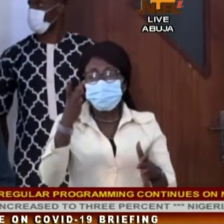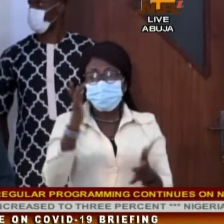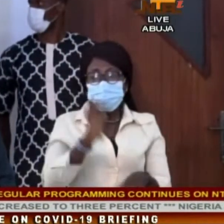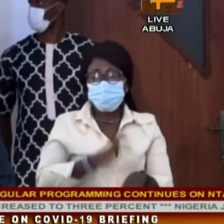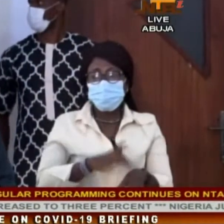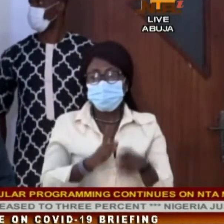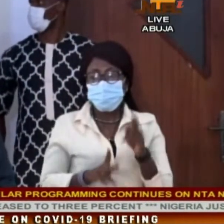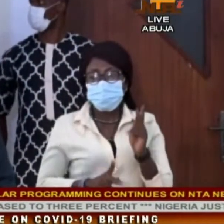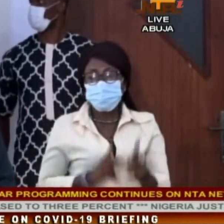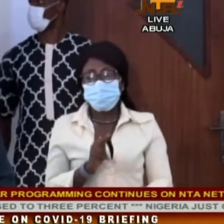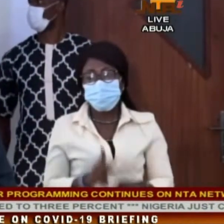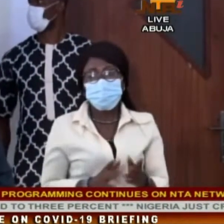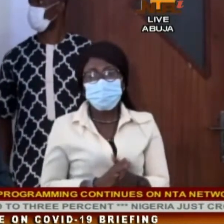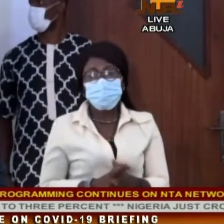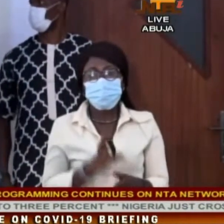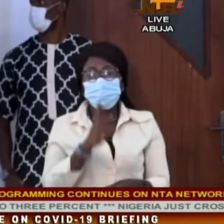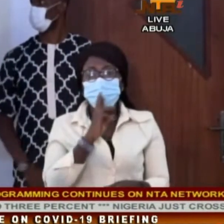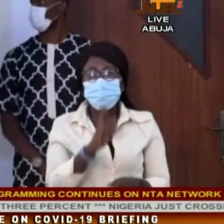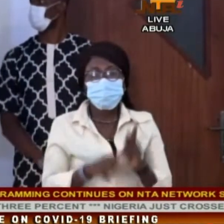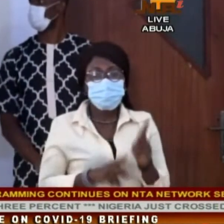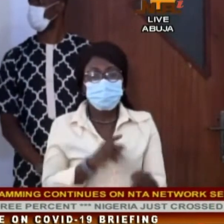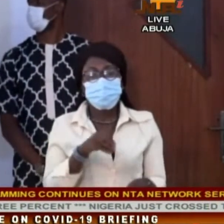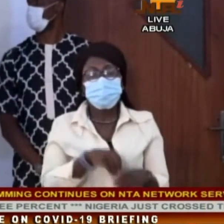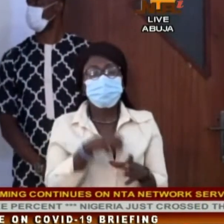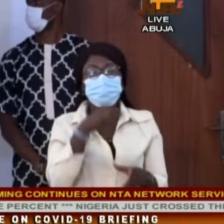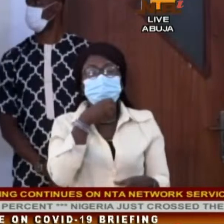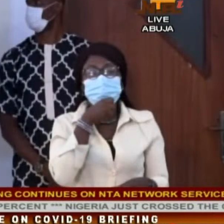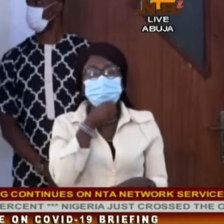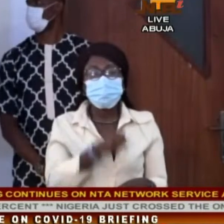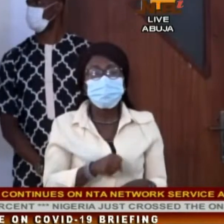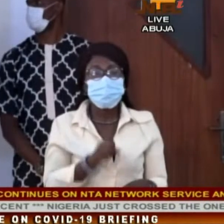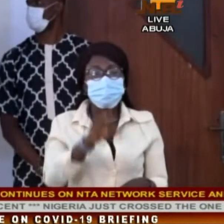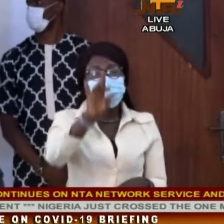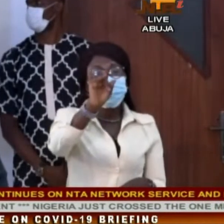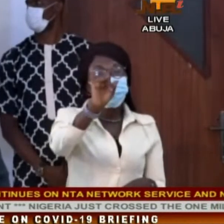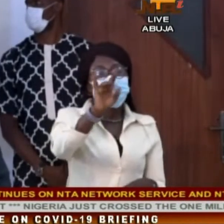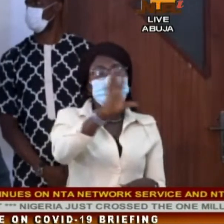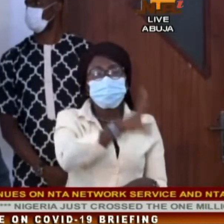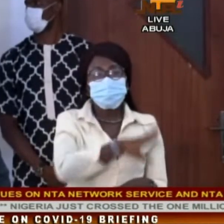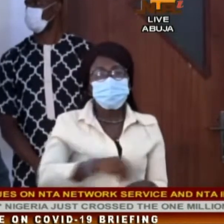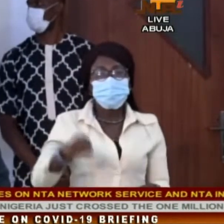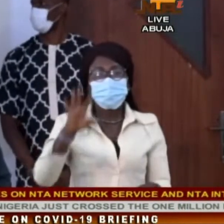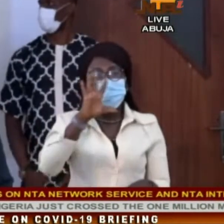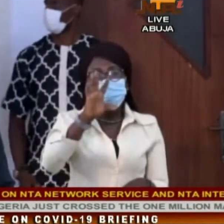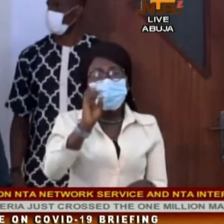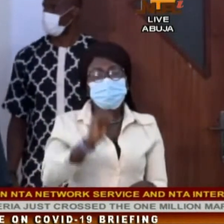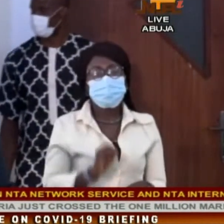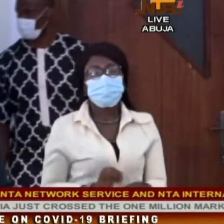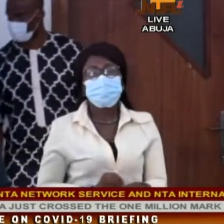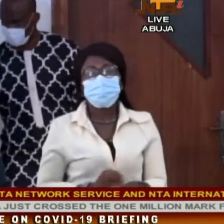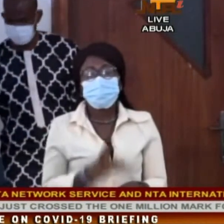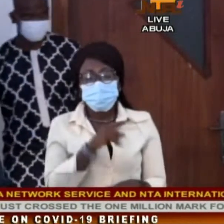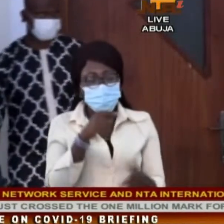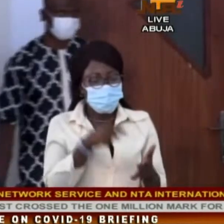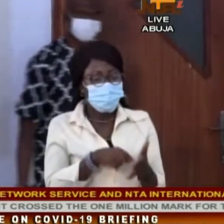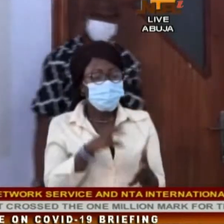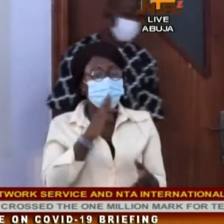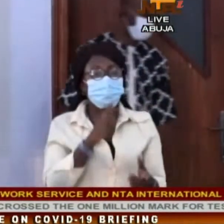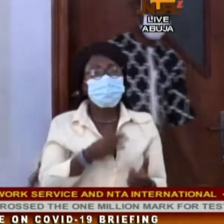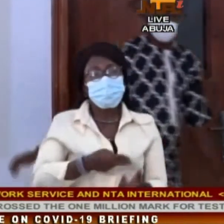ensuring that Nigerians are put on alert as regards this